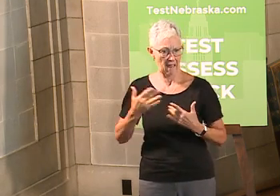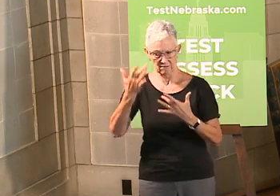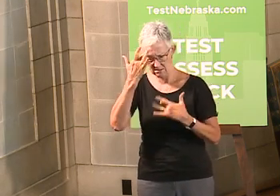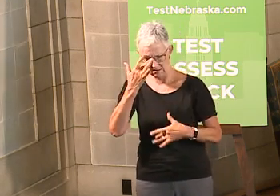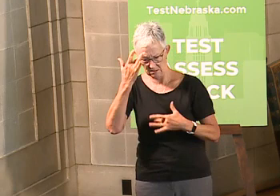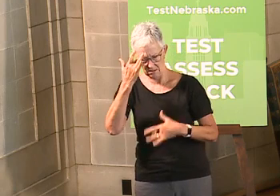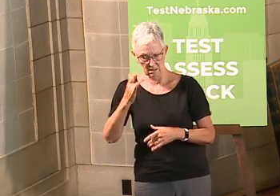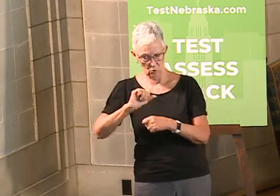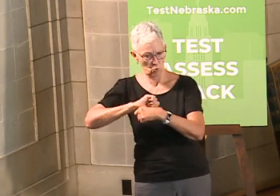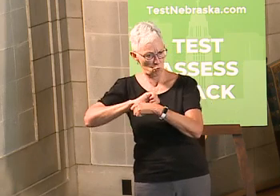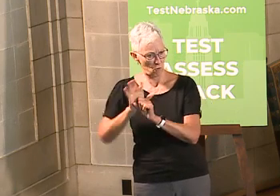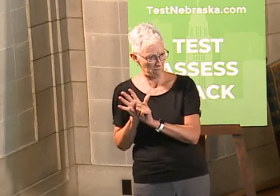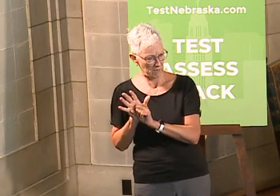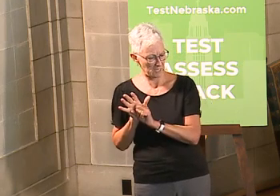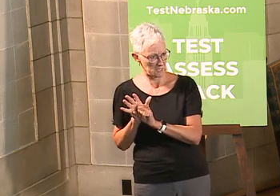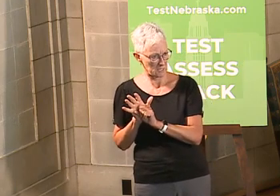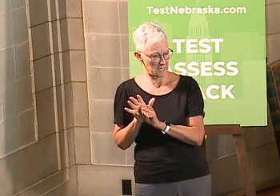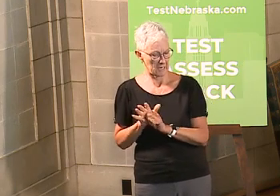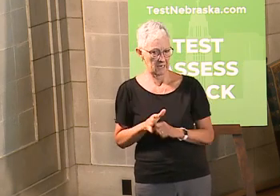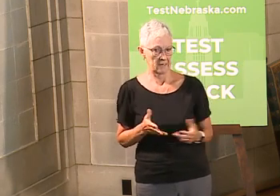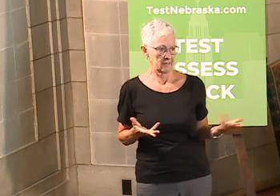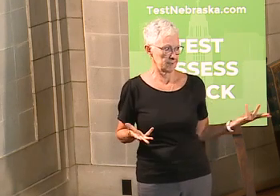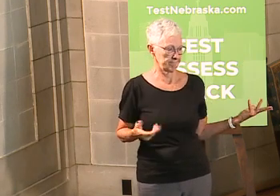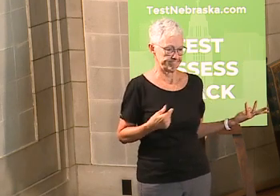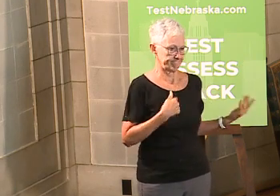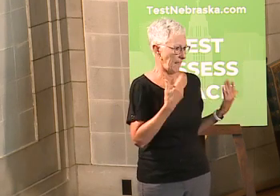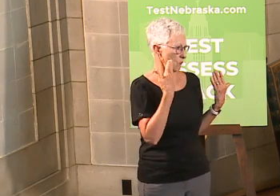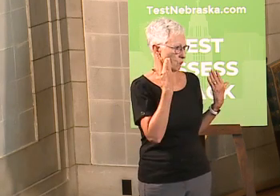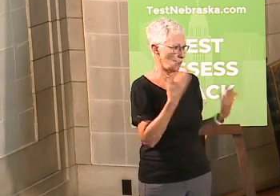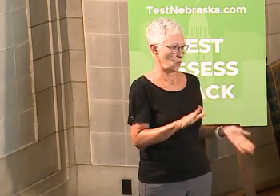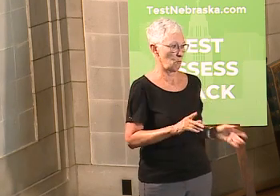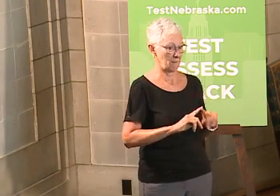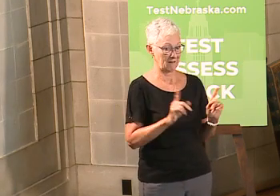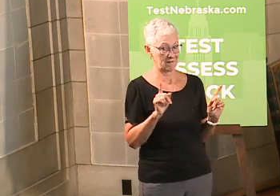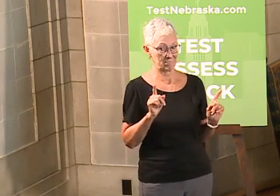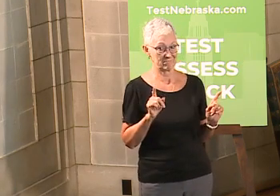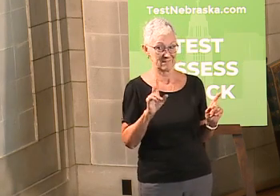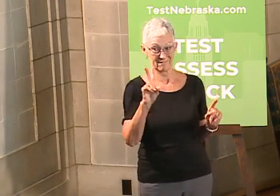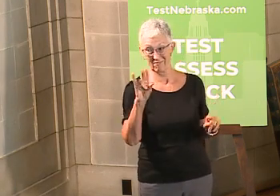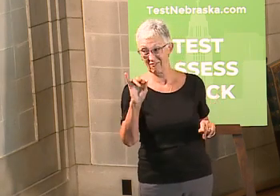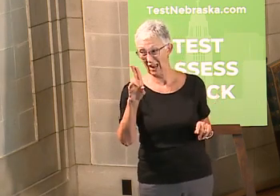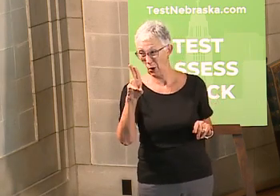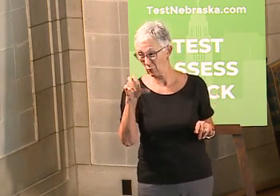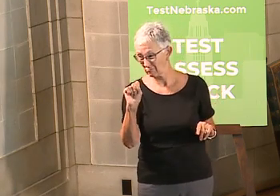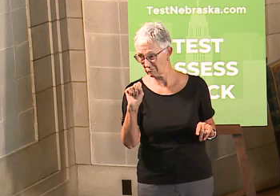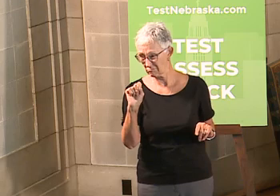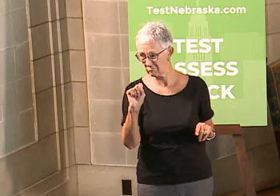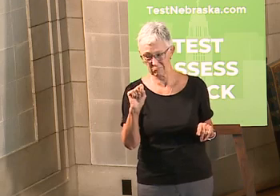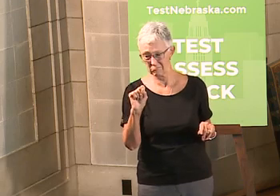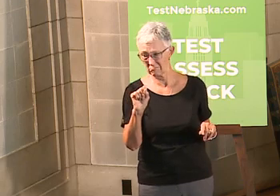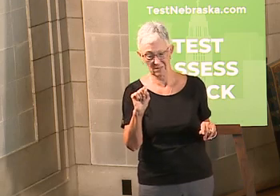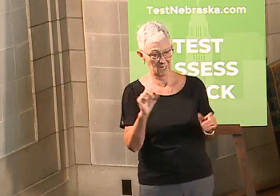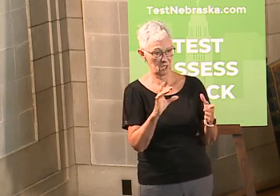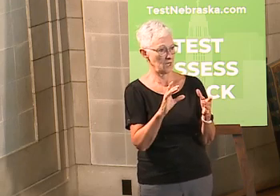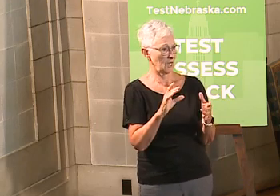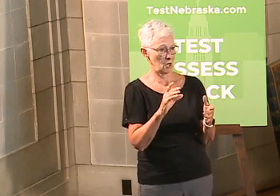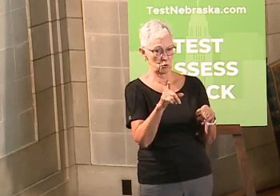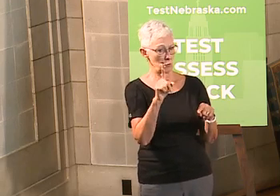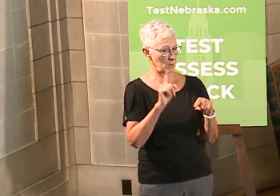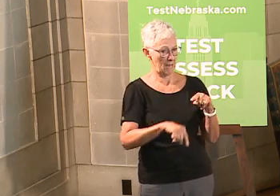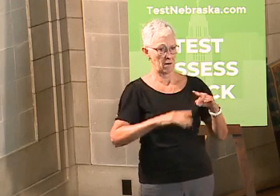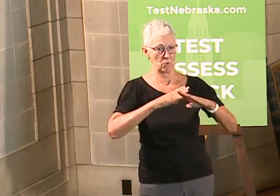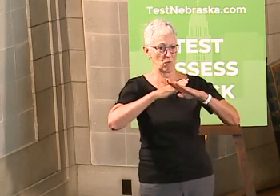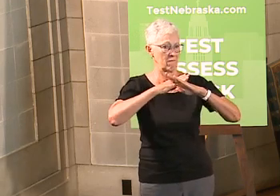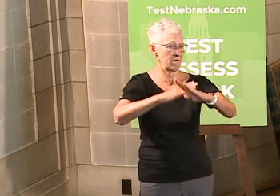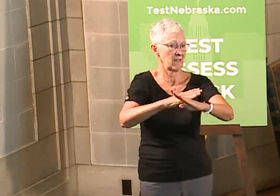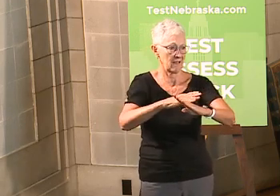for you, Andrew, other than this is a virus. And again, this is one of the things that we've said many times in this room. You can't stop it from coming.